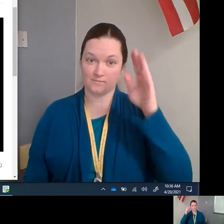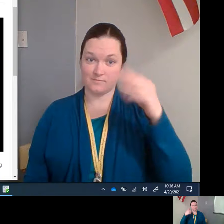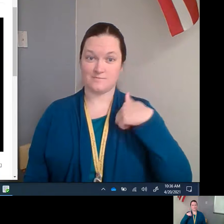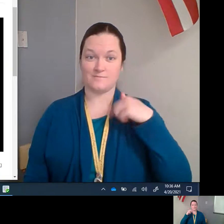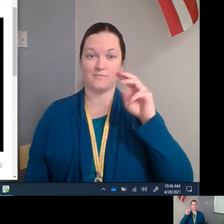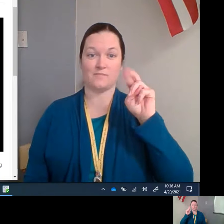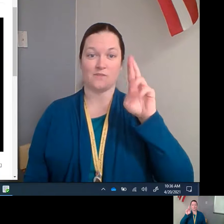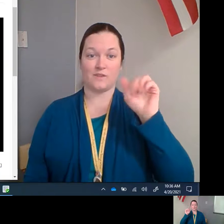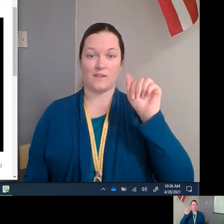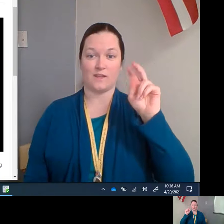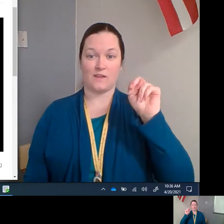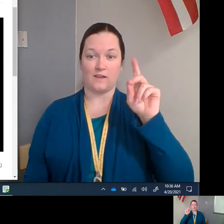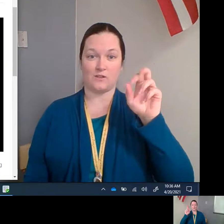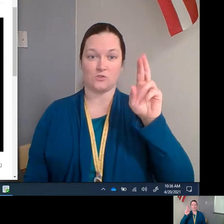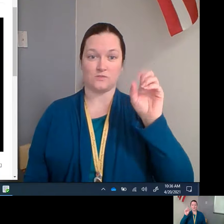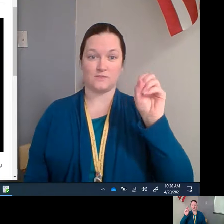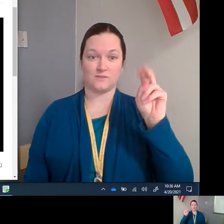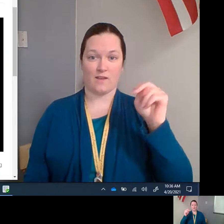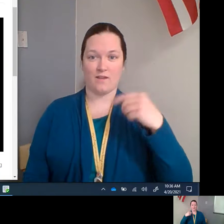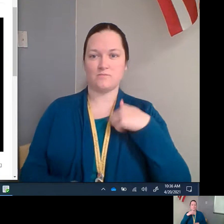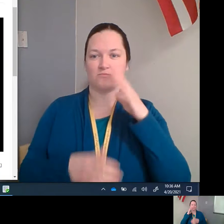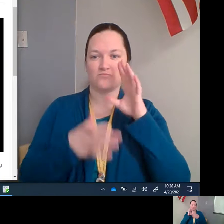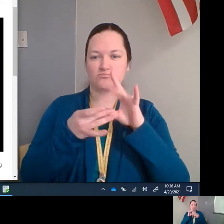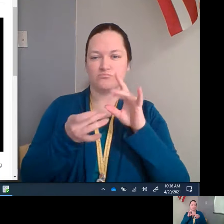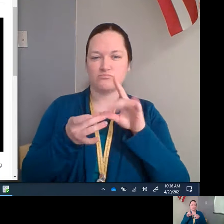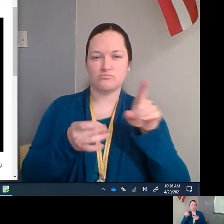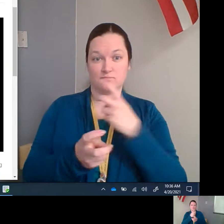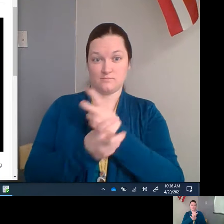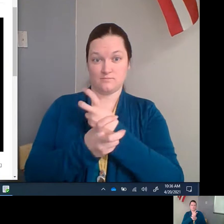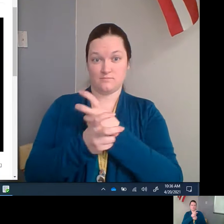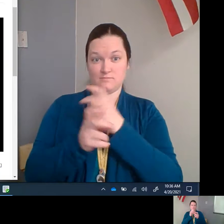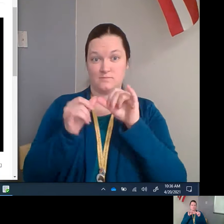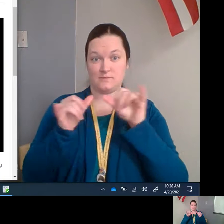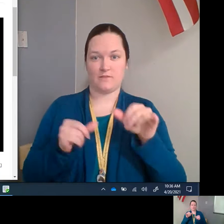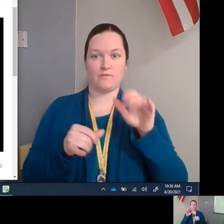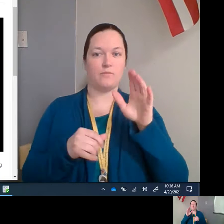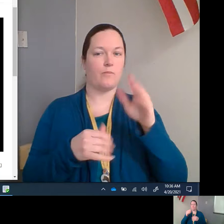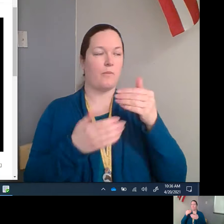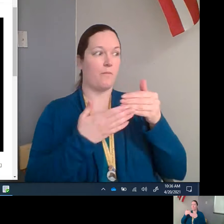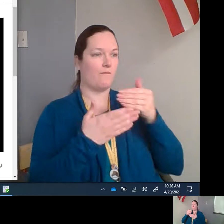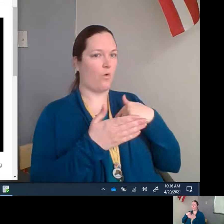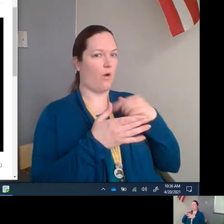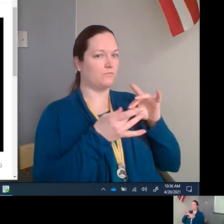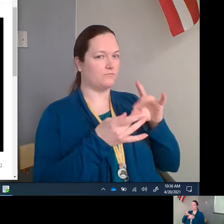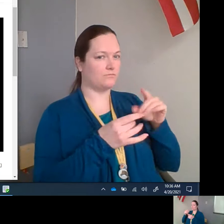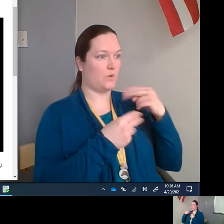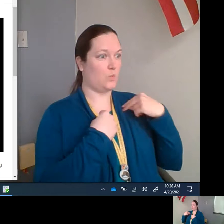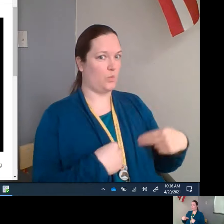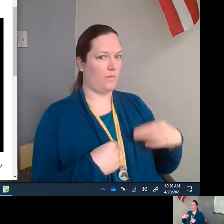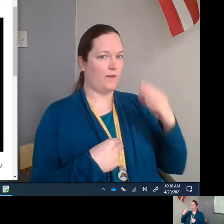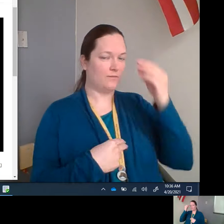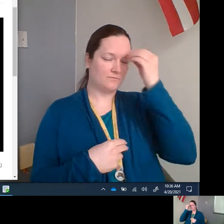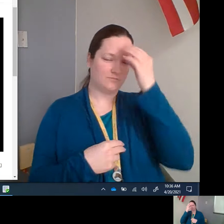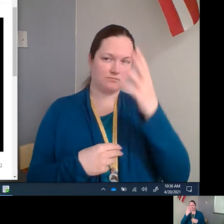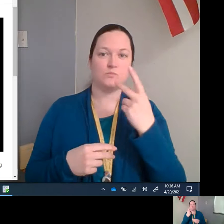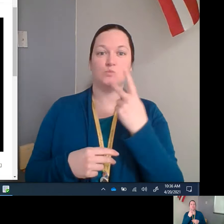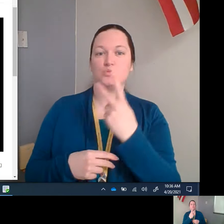Hi, it's Mr. Anderson, and in this podcast I'm going to talk about the skeletal system. Before we get to the human skeletal system, you should know that there are two different types of